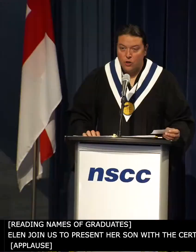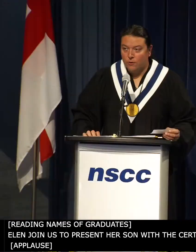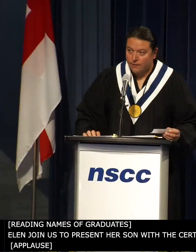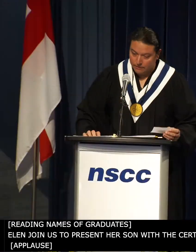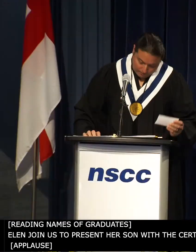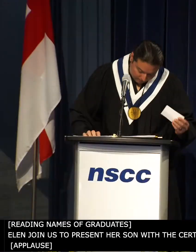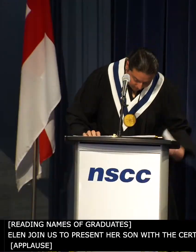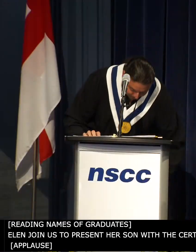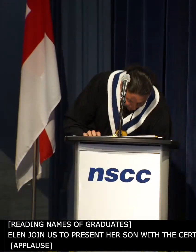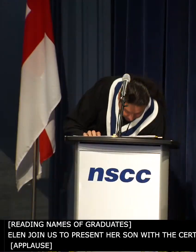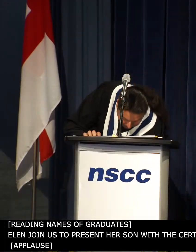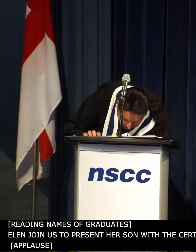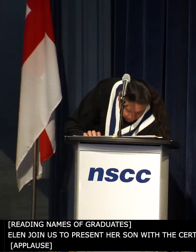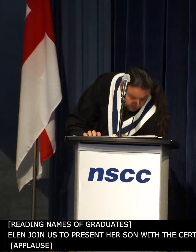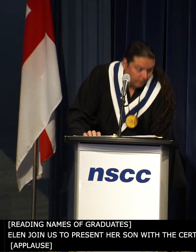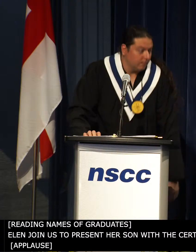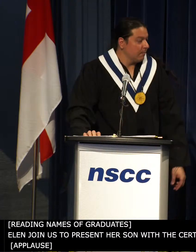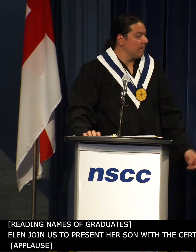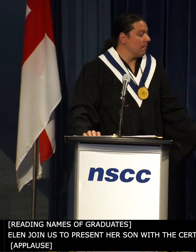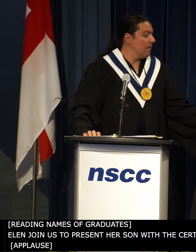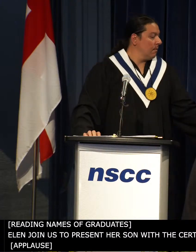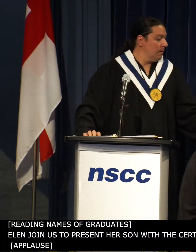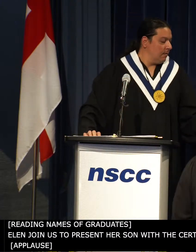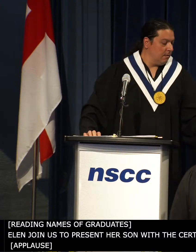Paul Newton.